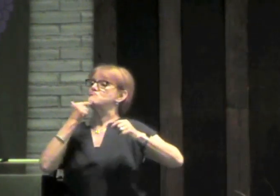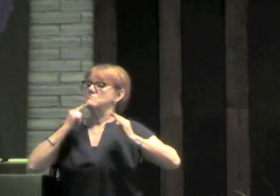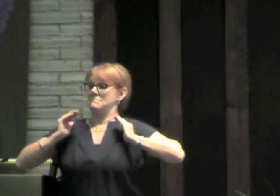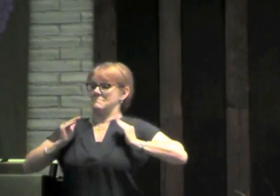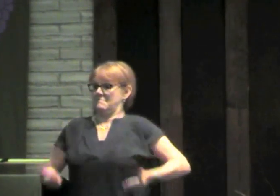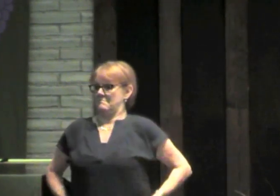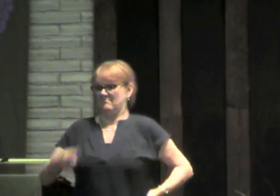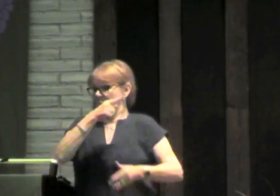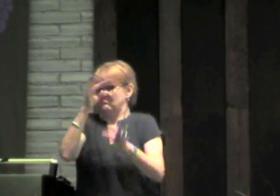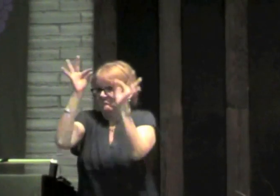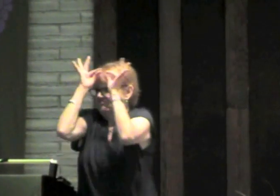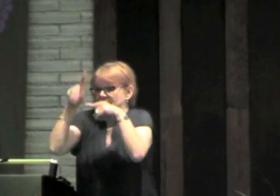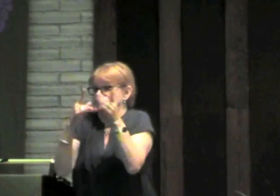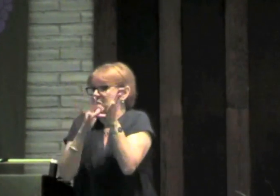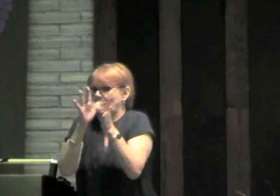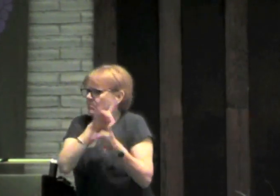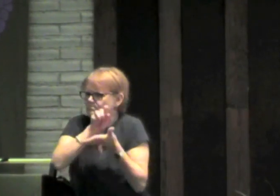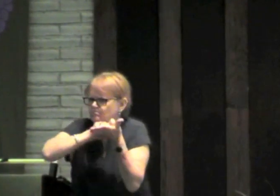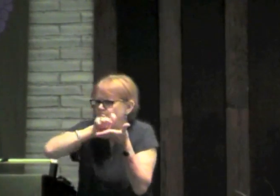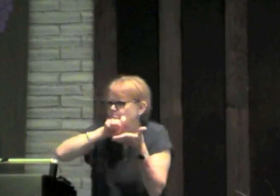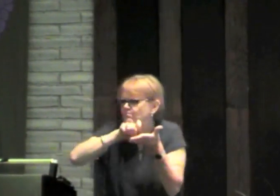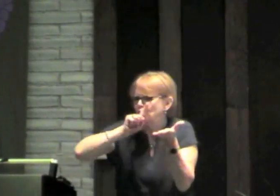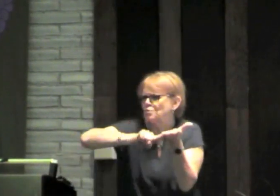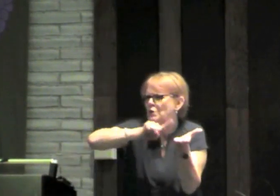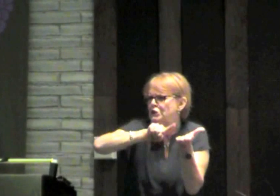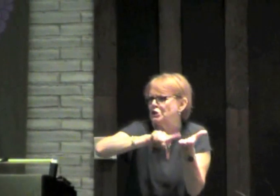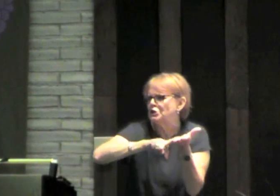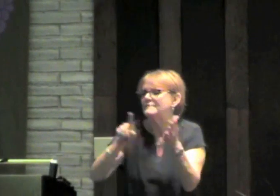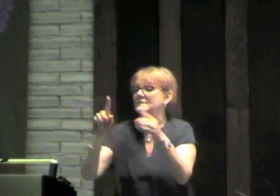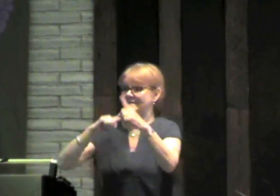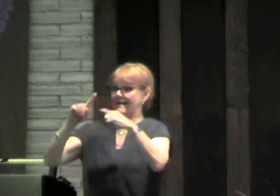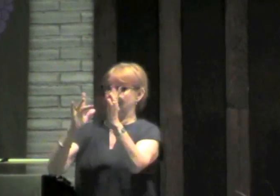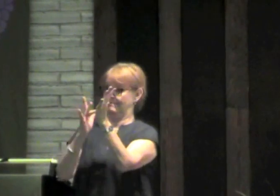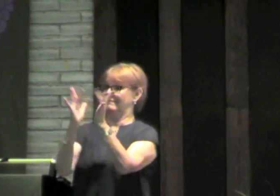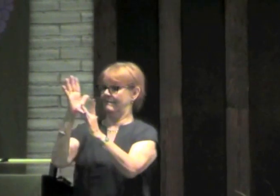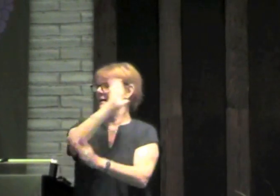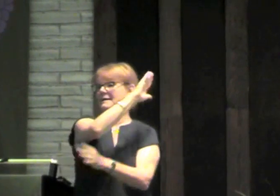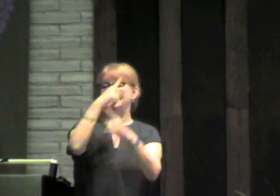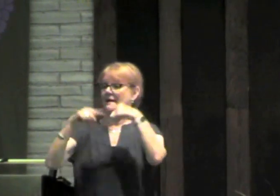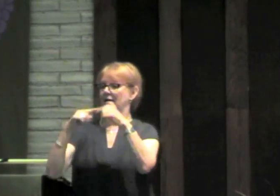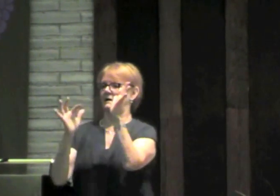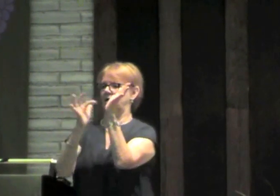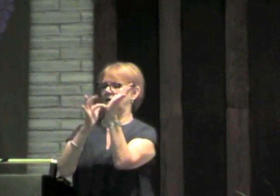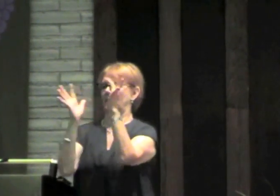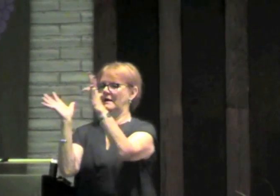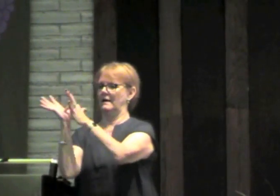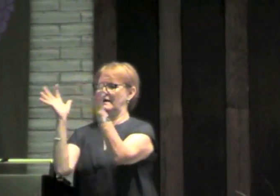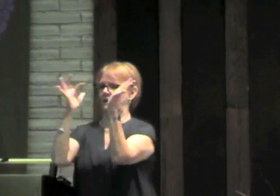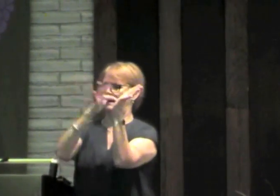Can you see the lady in the red shirt? She didn't know, she did a lot of research, and their sign for Jesus